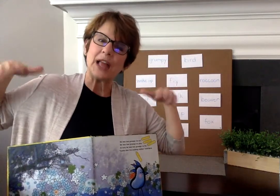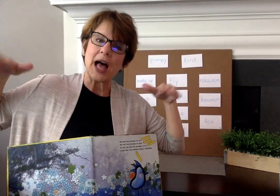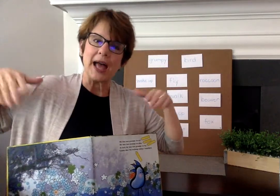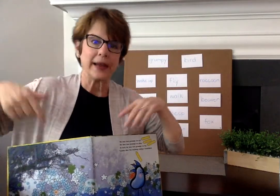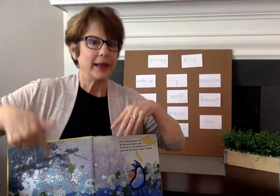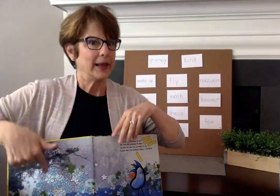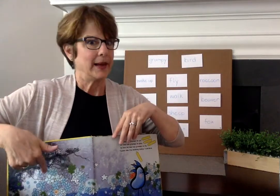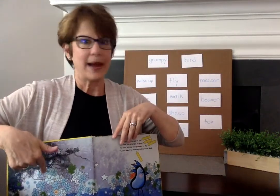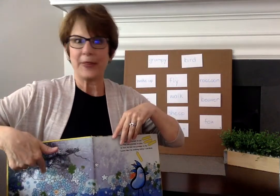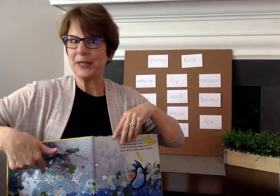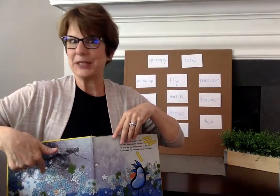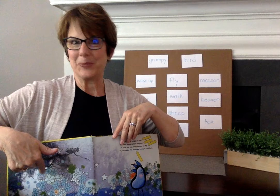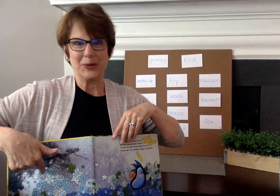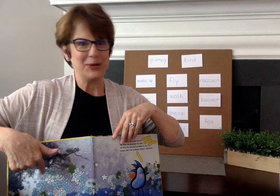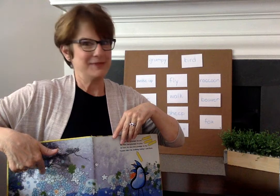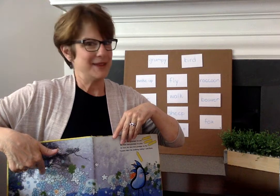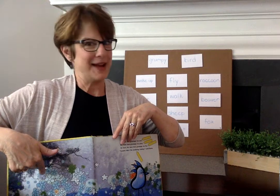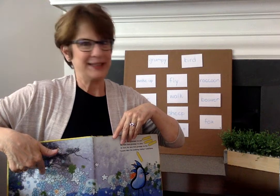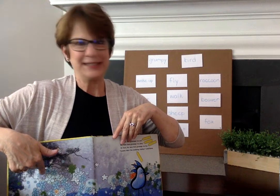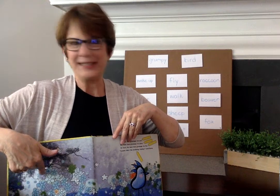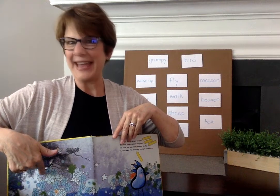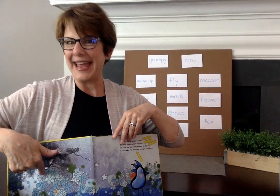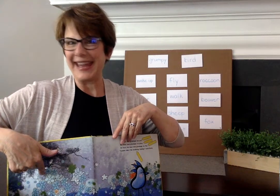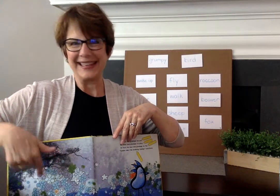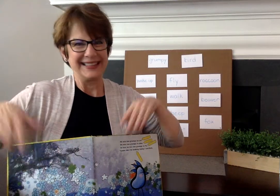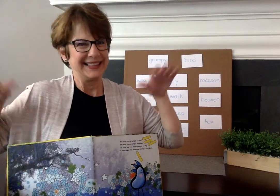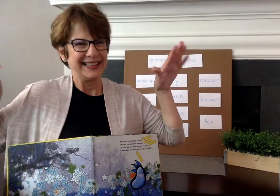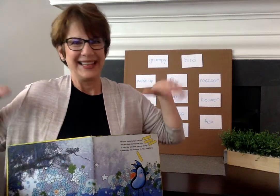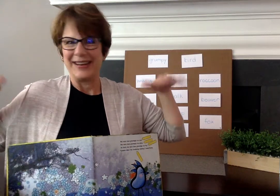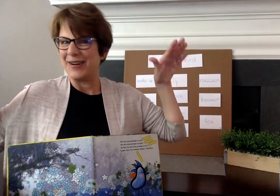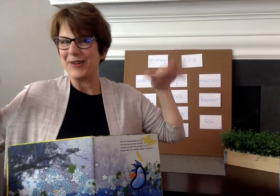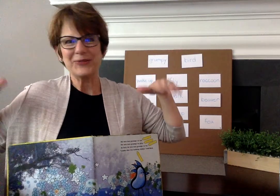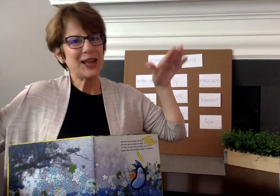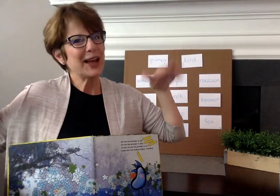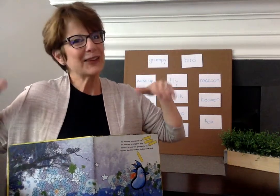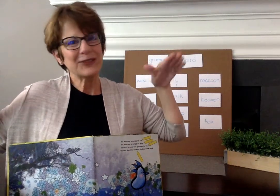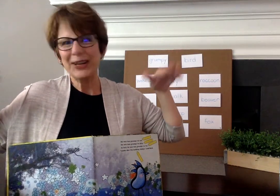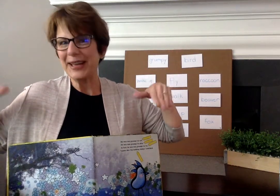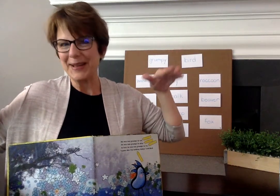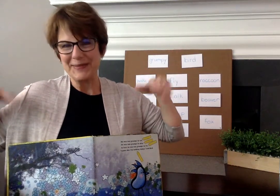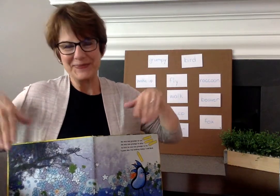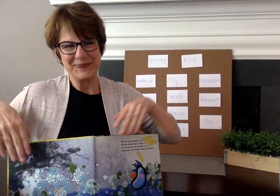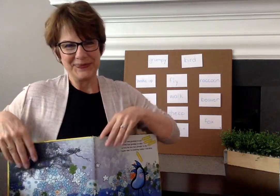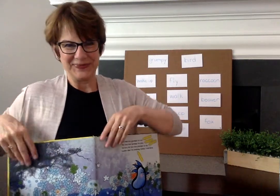fly. Not this bird, not today. No flying for him.